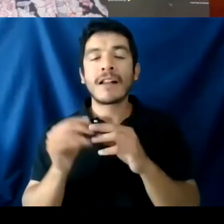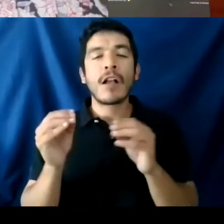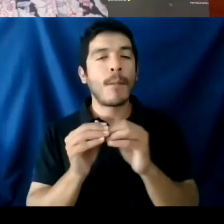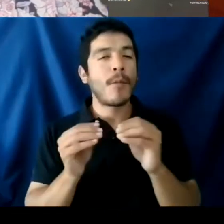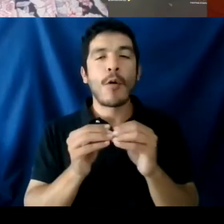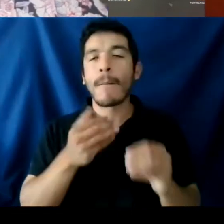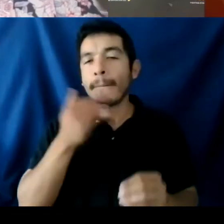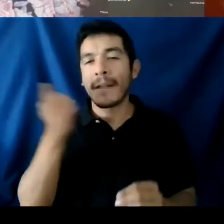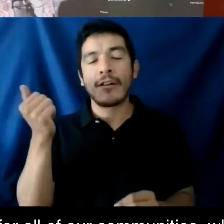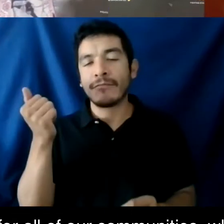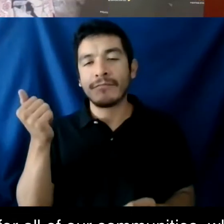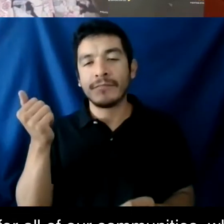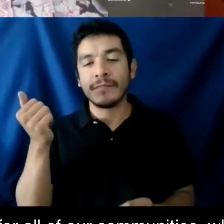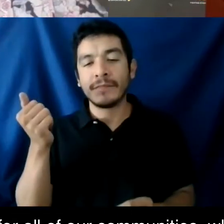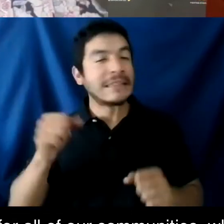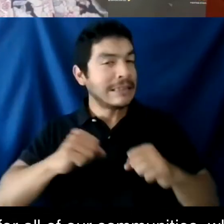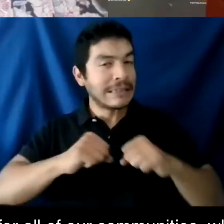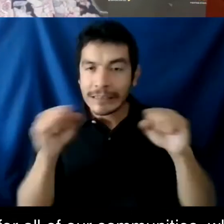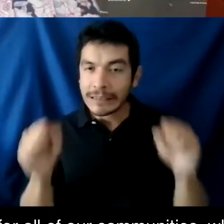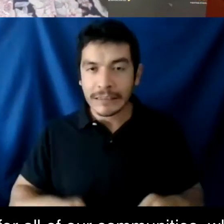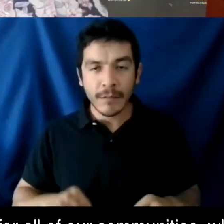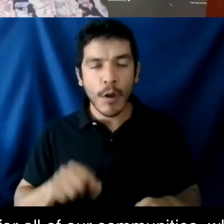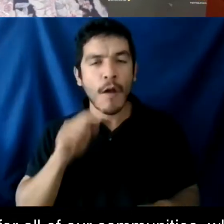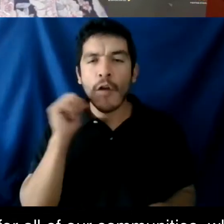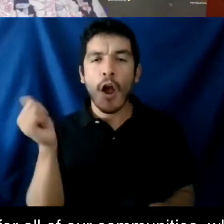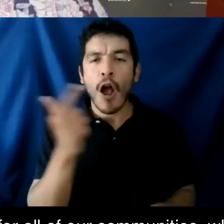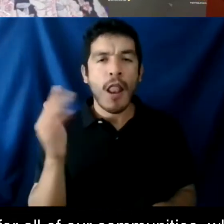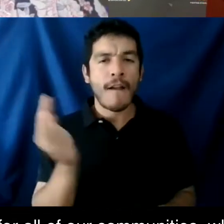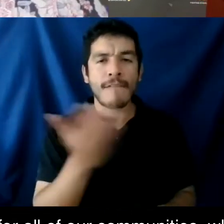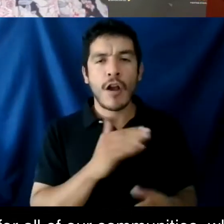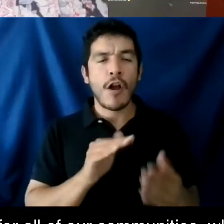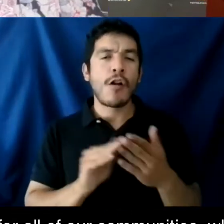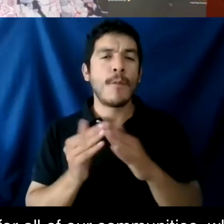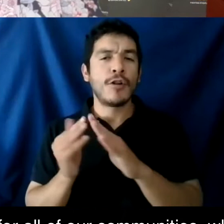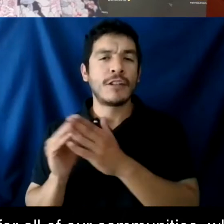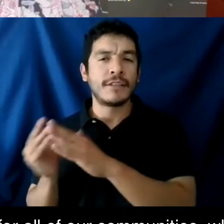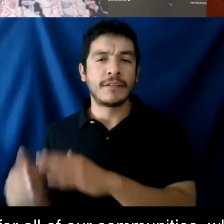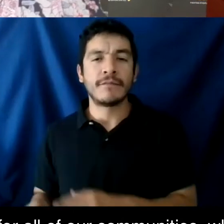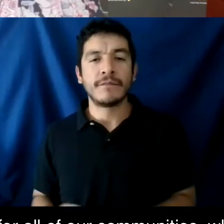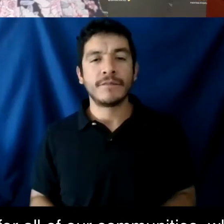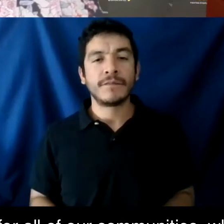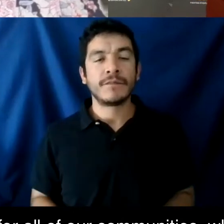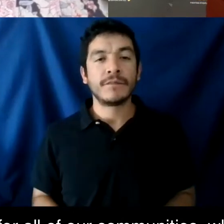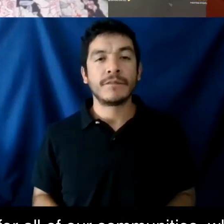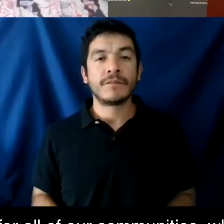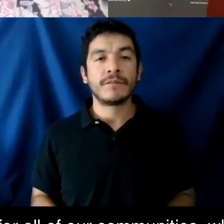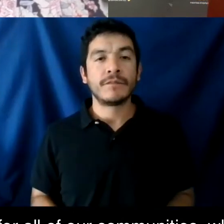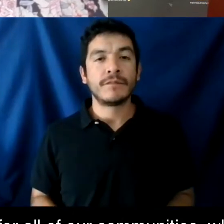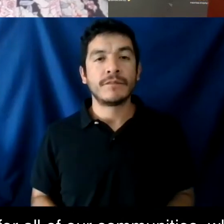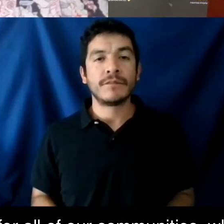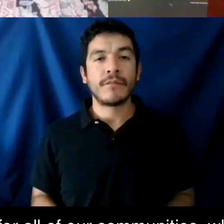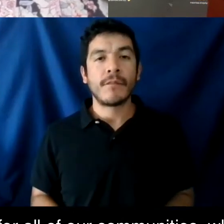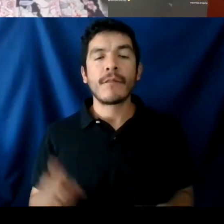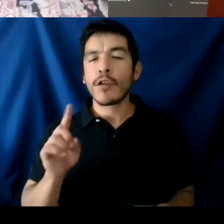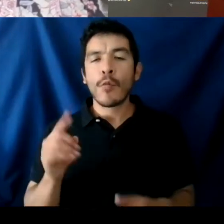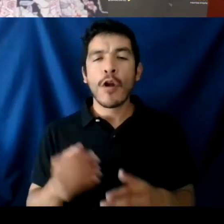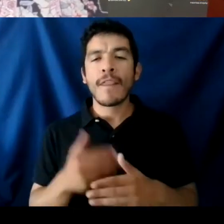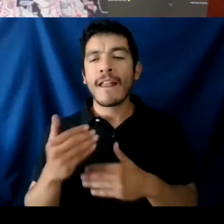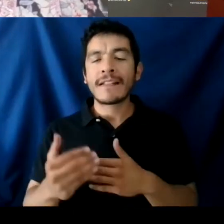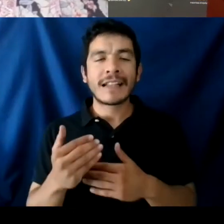robust system for all of our communities when the new pandemics come, when the next round